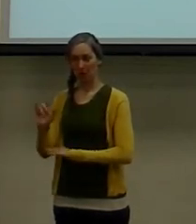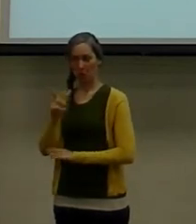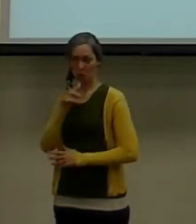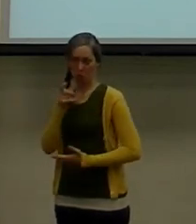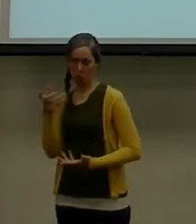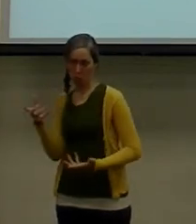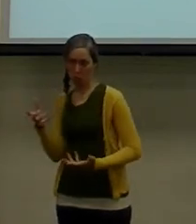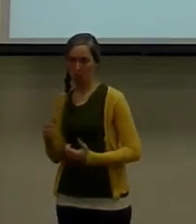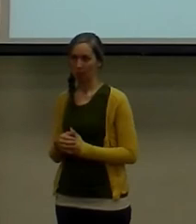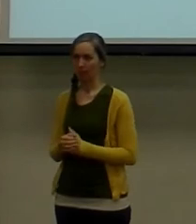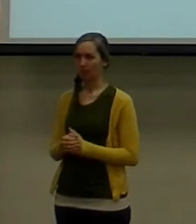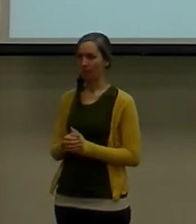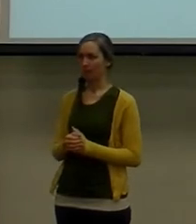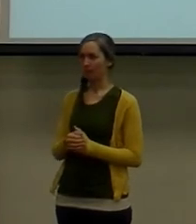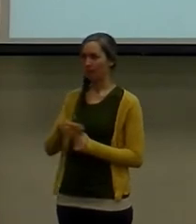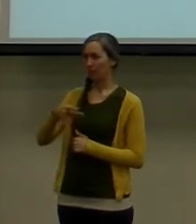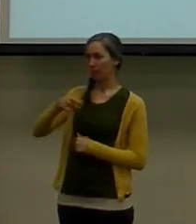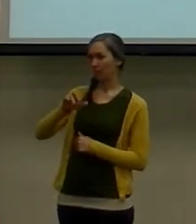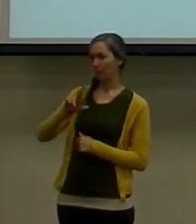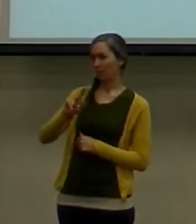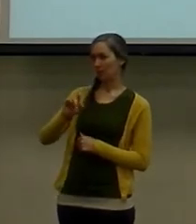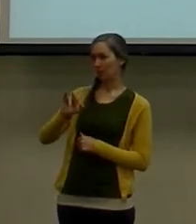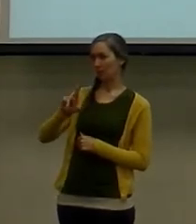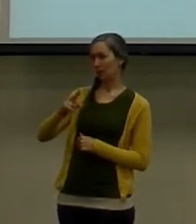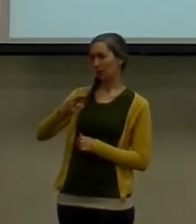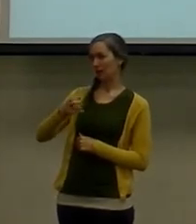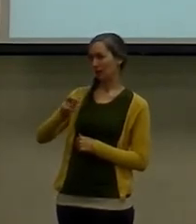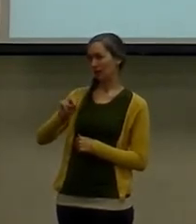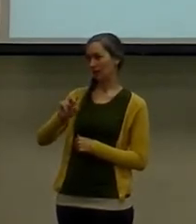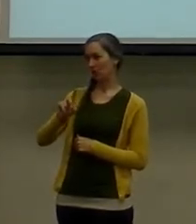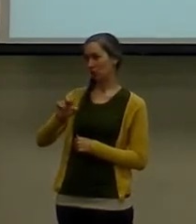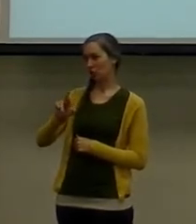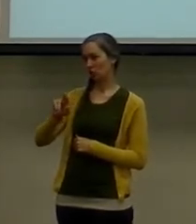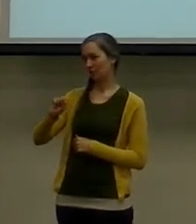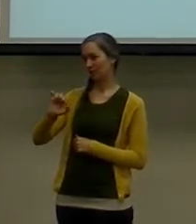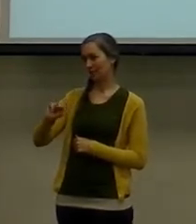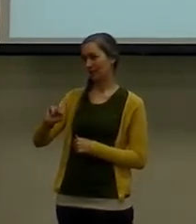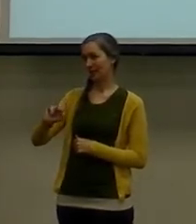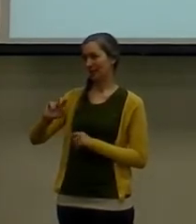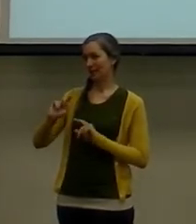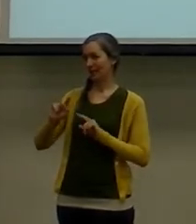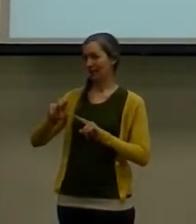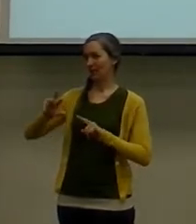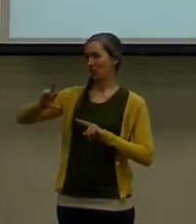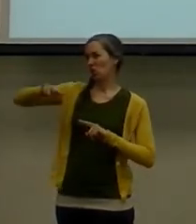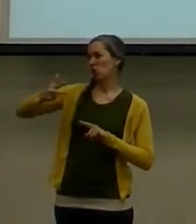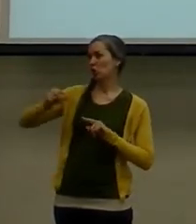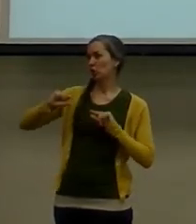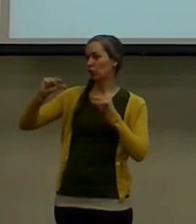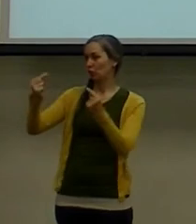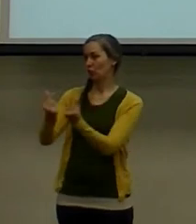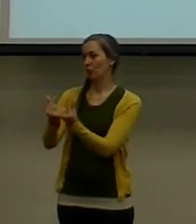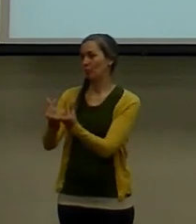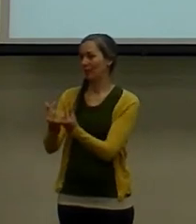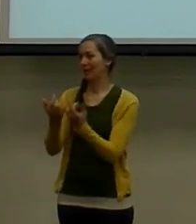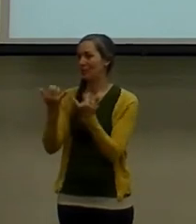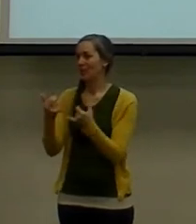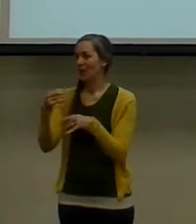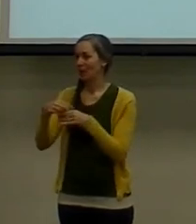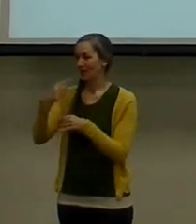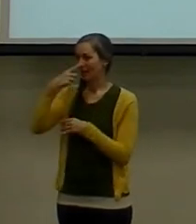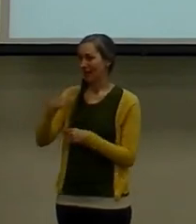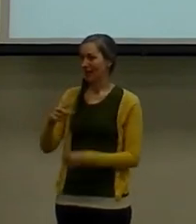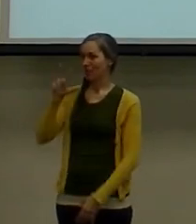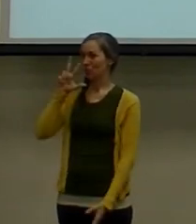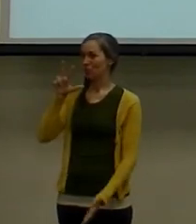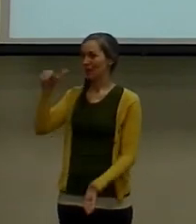Anyway, the third wave, Parker Henderson came, and in Thailand, now 3,000 of us call Parker